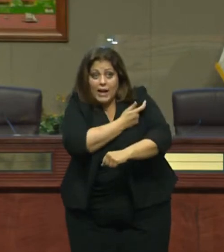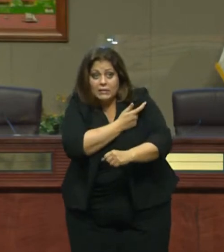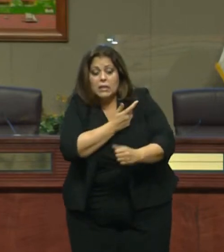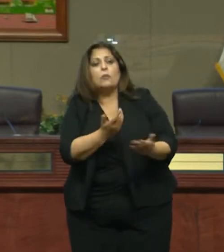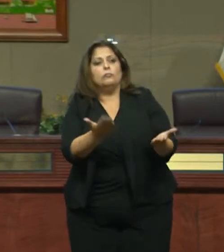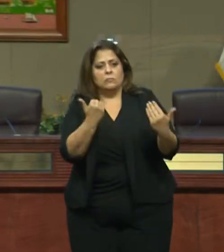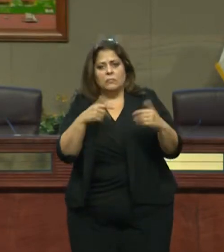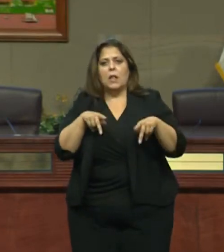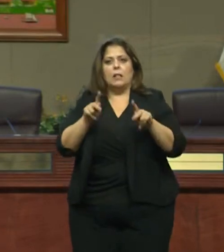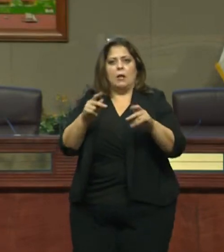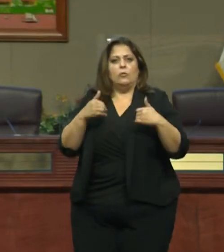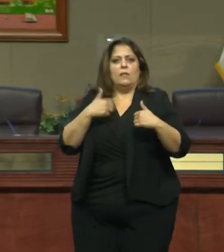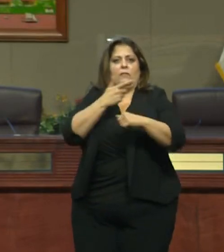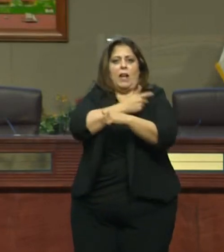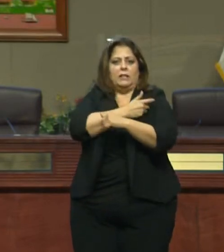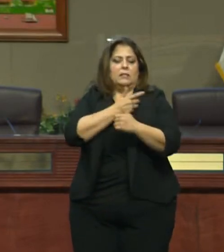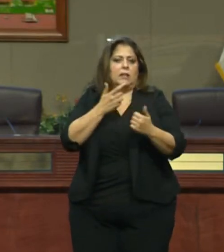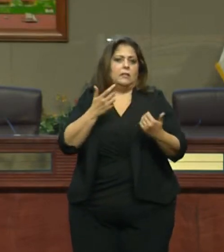schools. So.